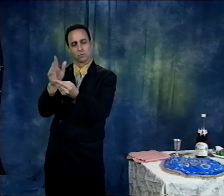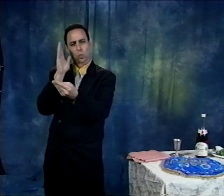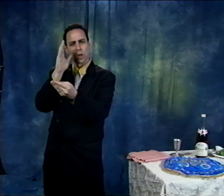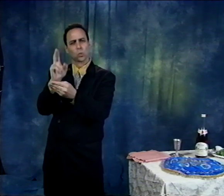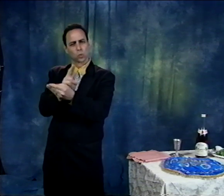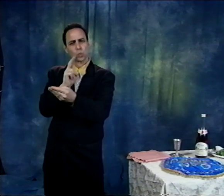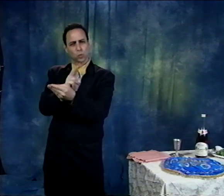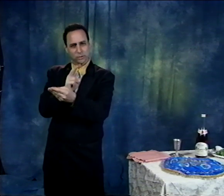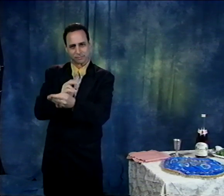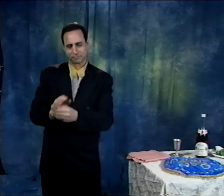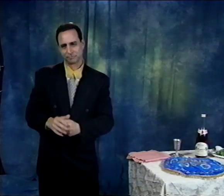afikomen.